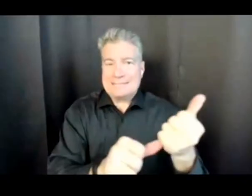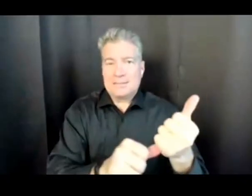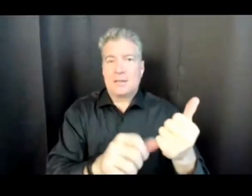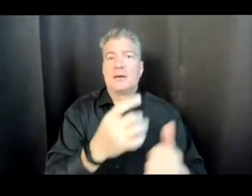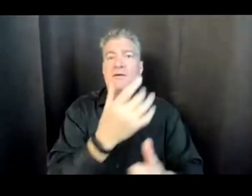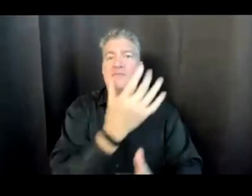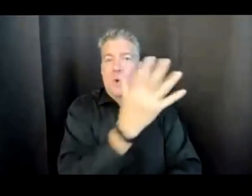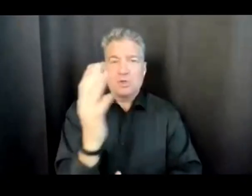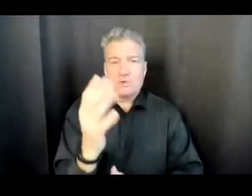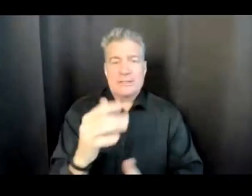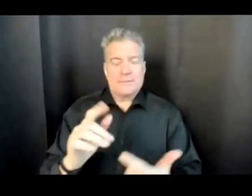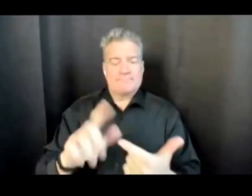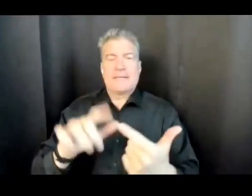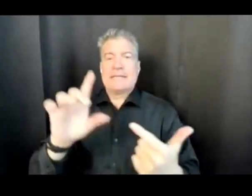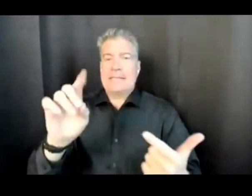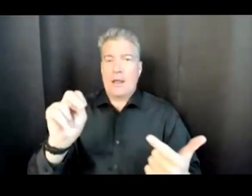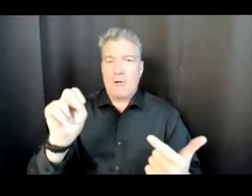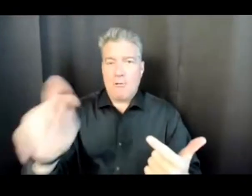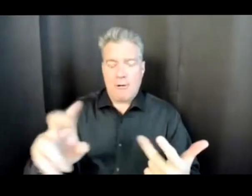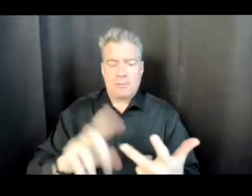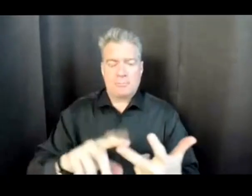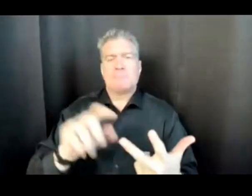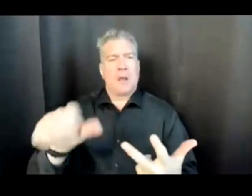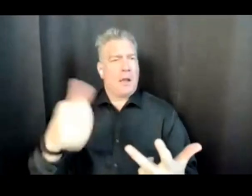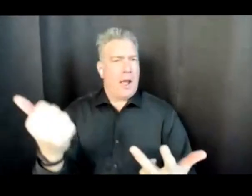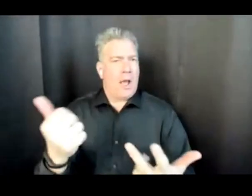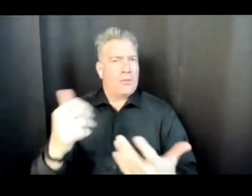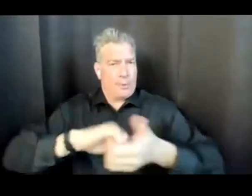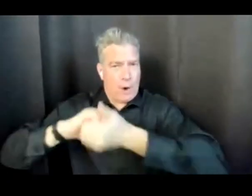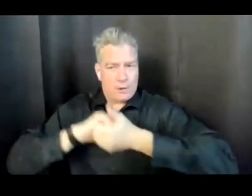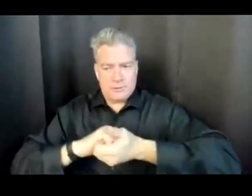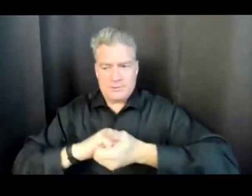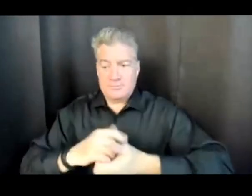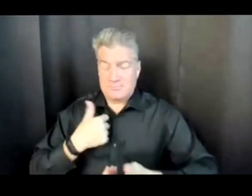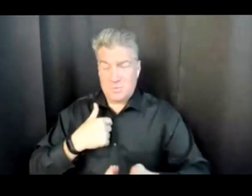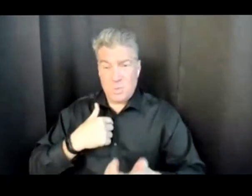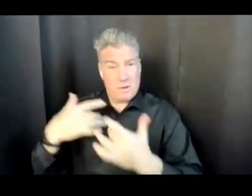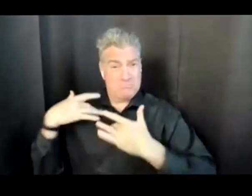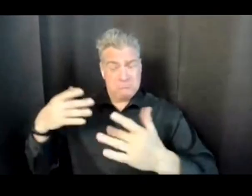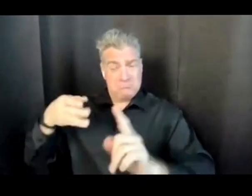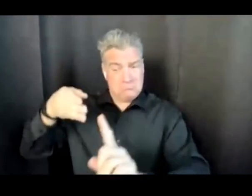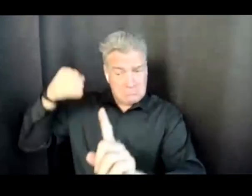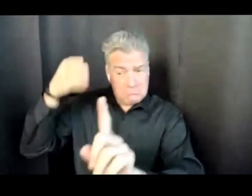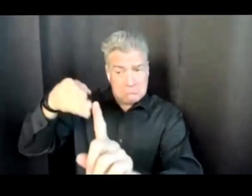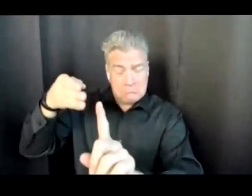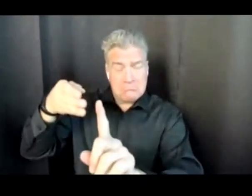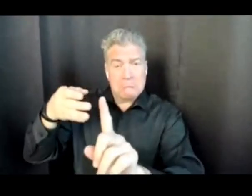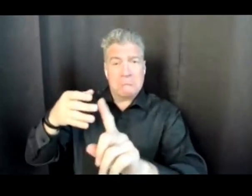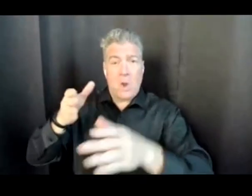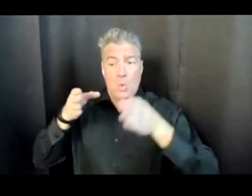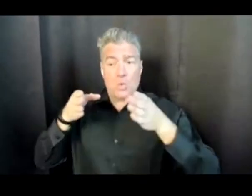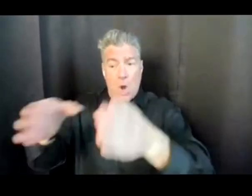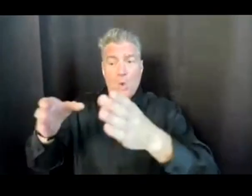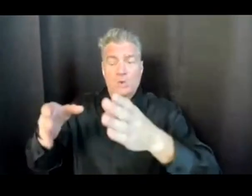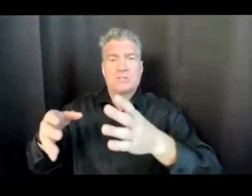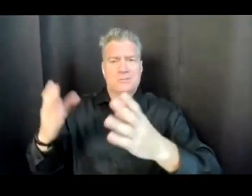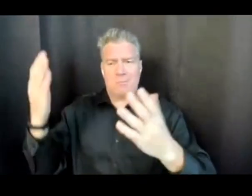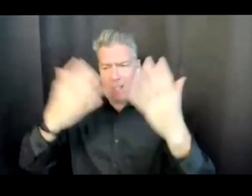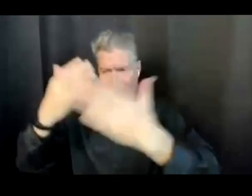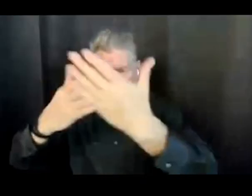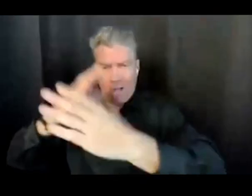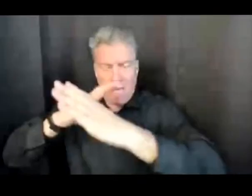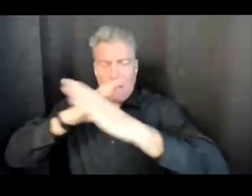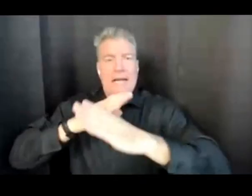our county emergency managers. We've primarily been focusing on clearing roadways for our first responders, as